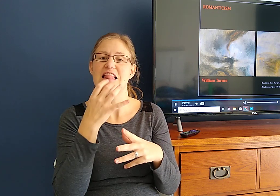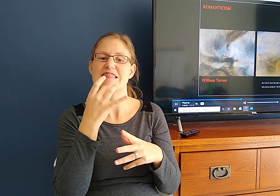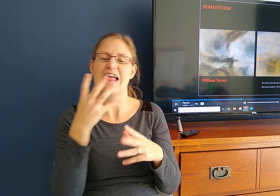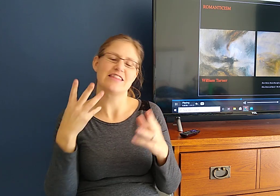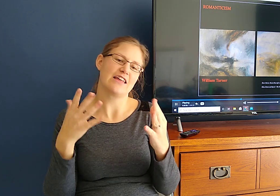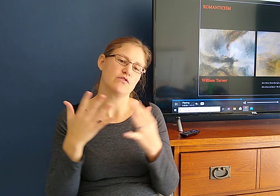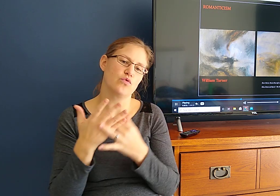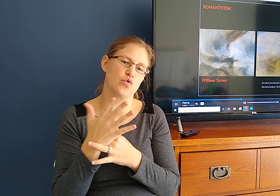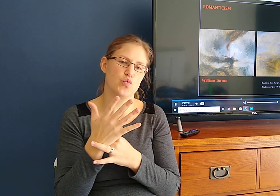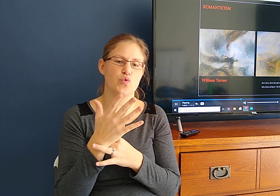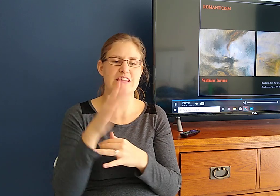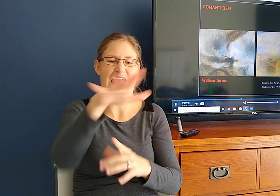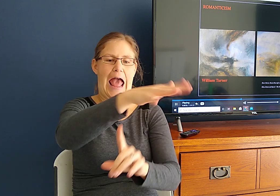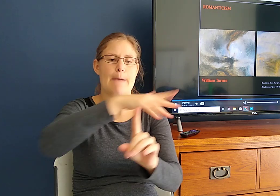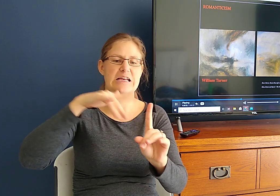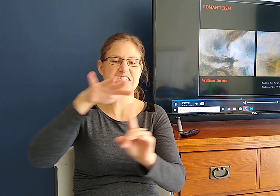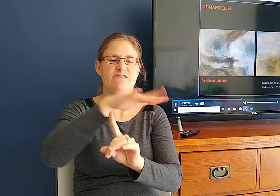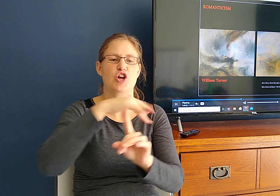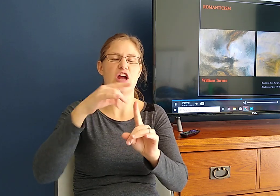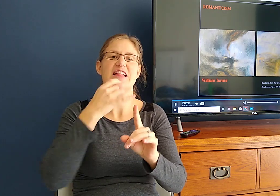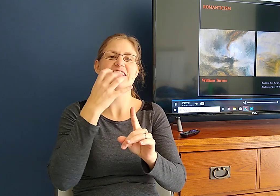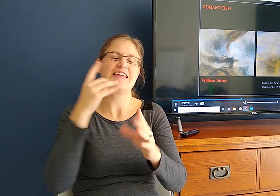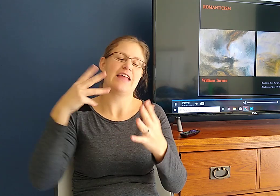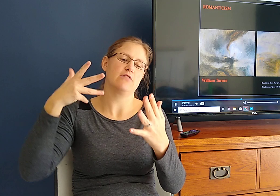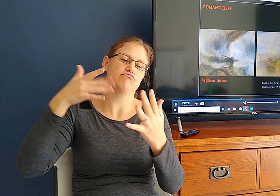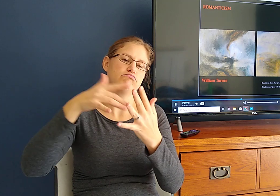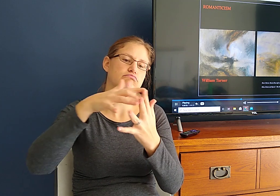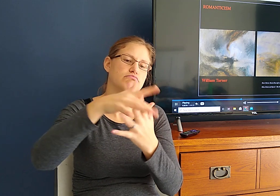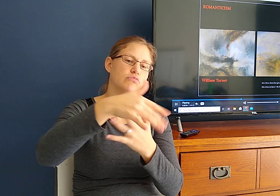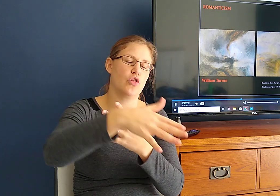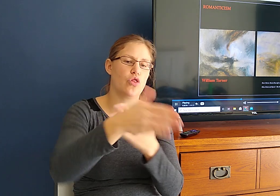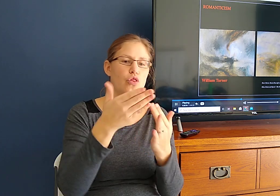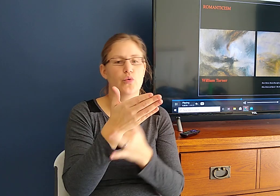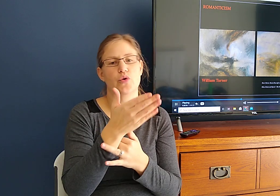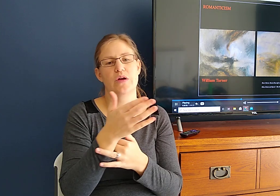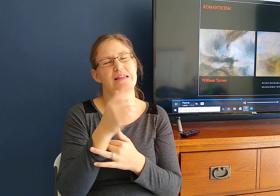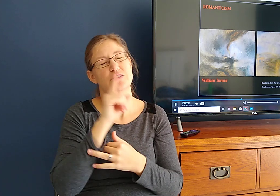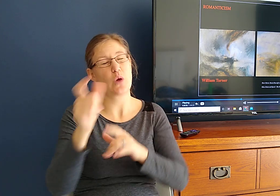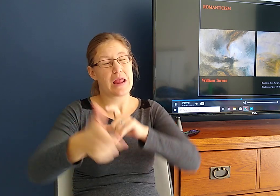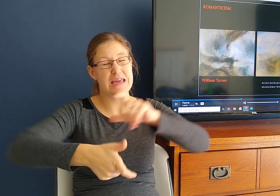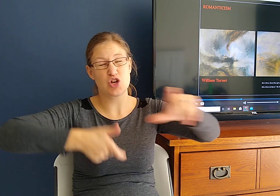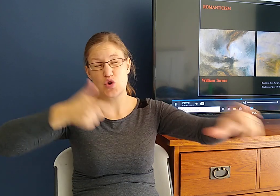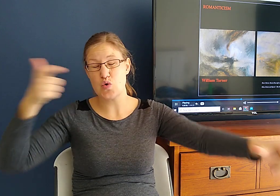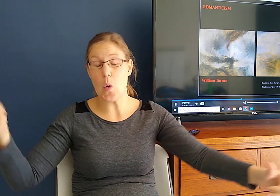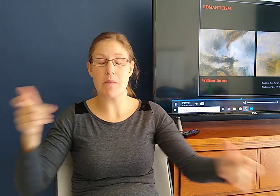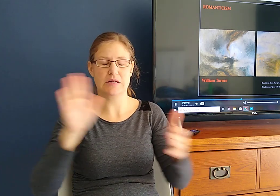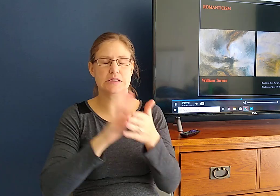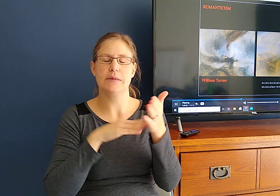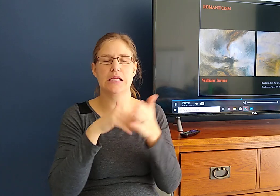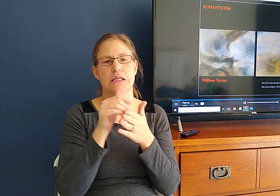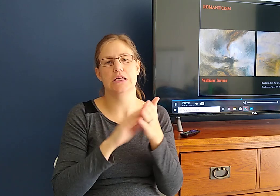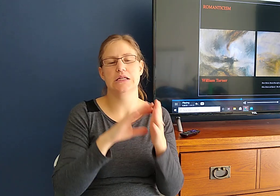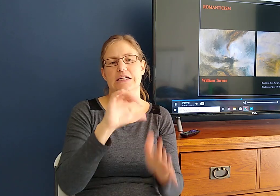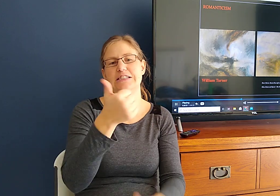them. This is remarkable. These were enormous paintings, at least 10 feet in